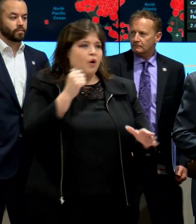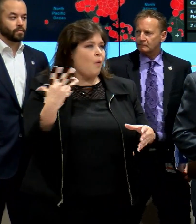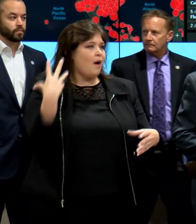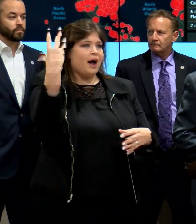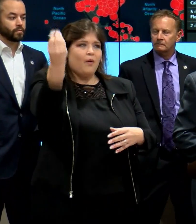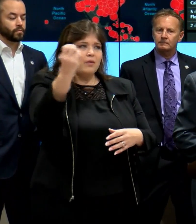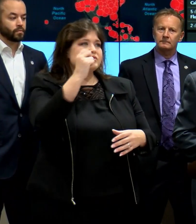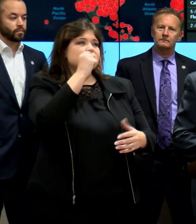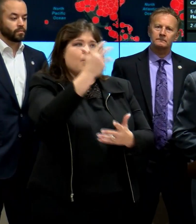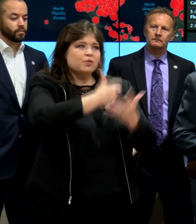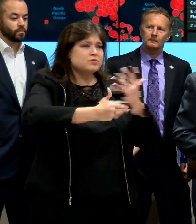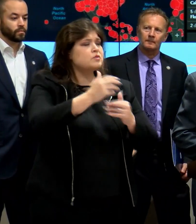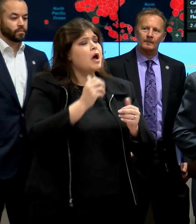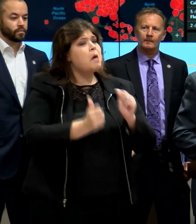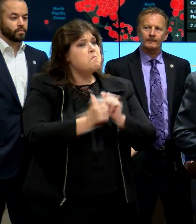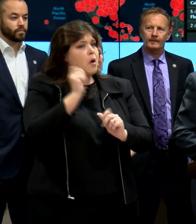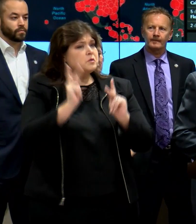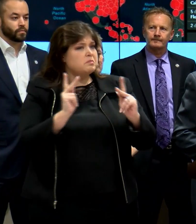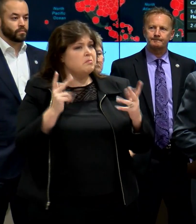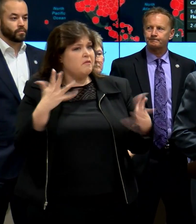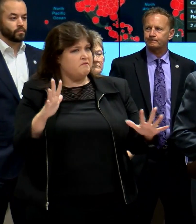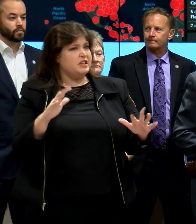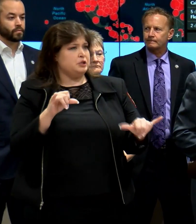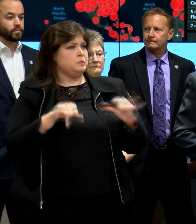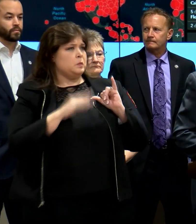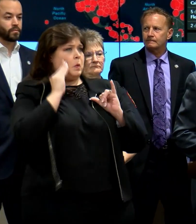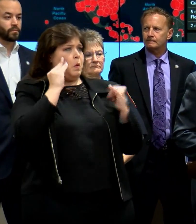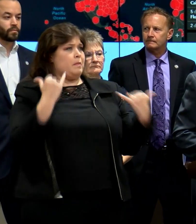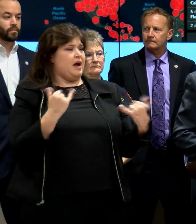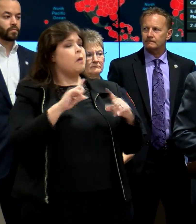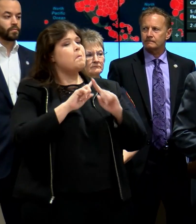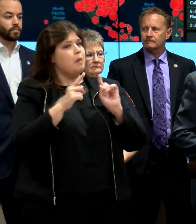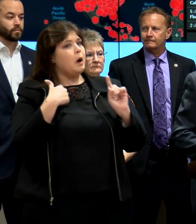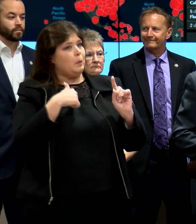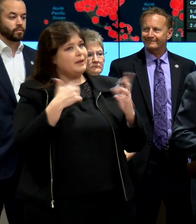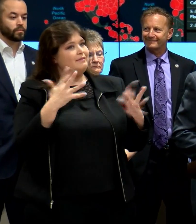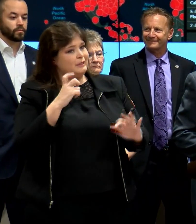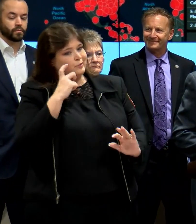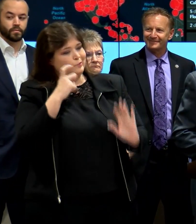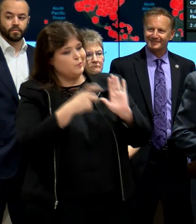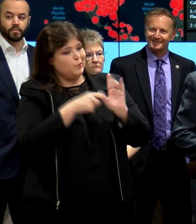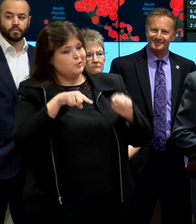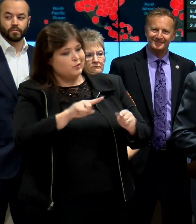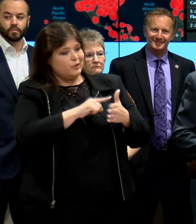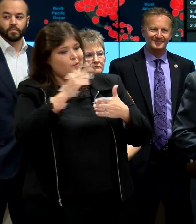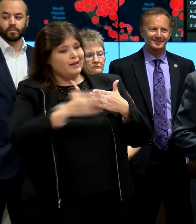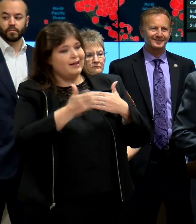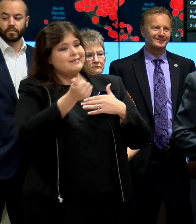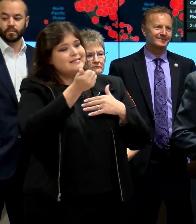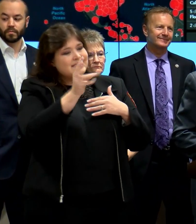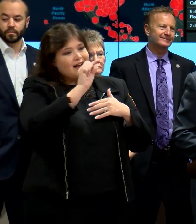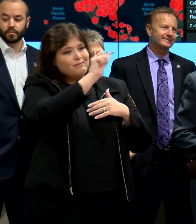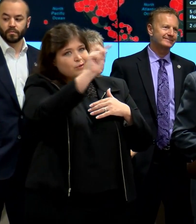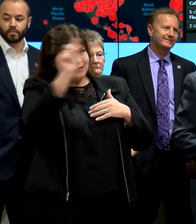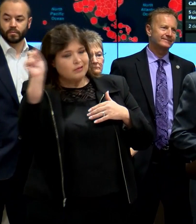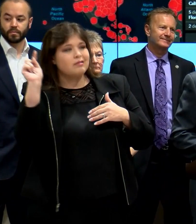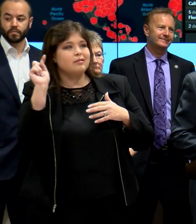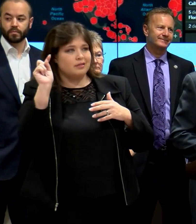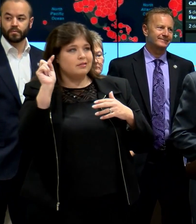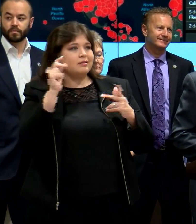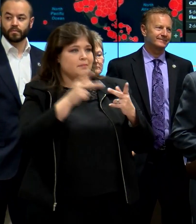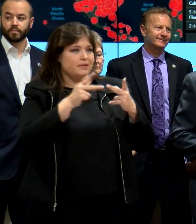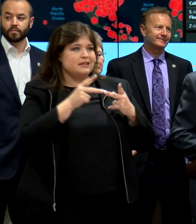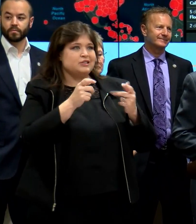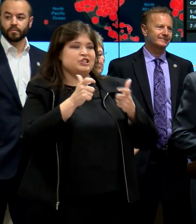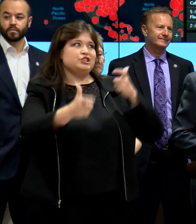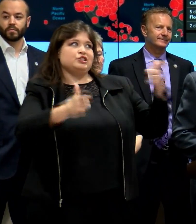are already doing that already. But what we did notice for example, over the weekend, that in a number of these places, there were